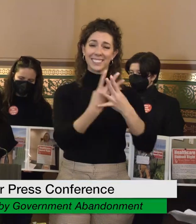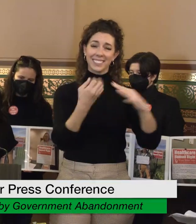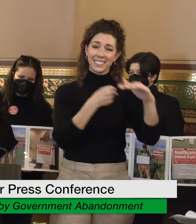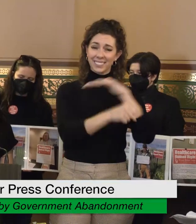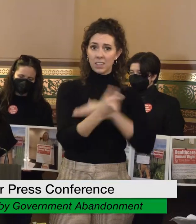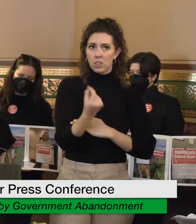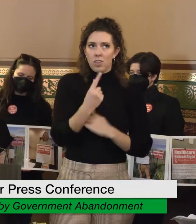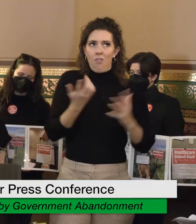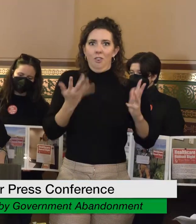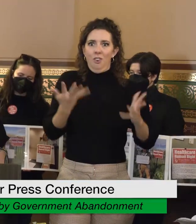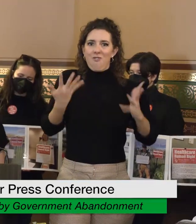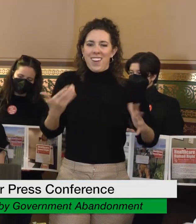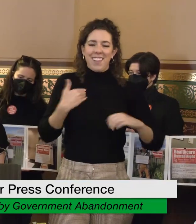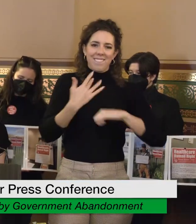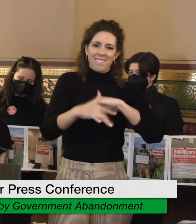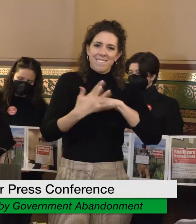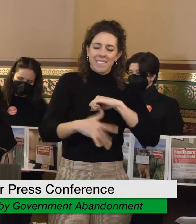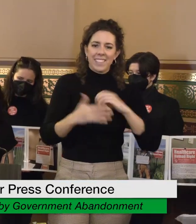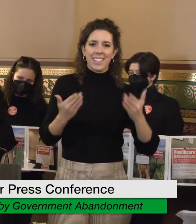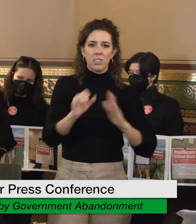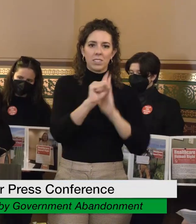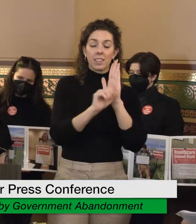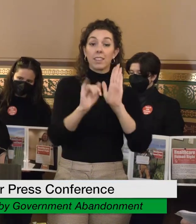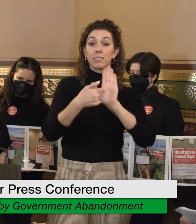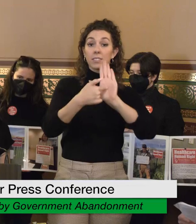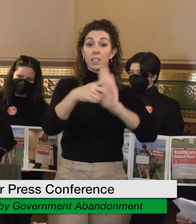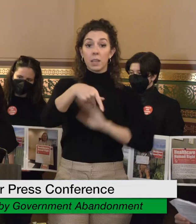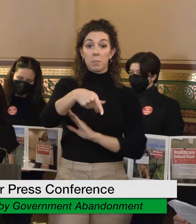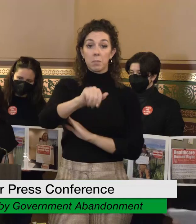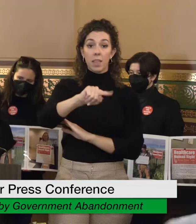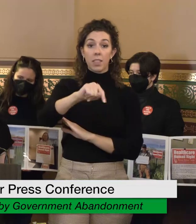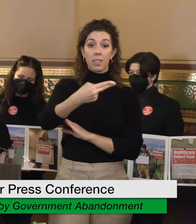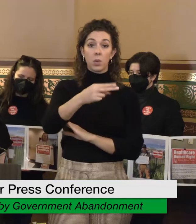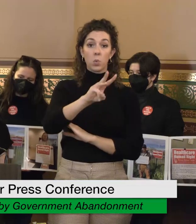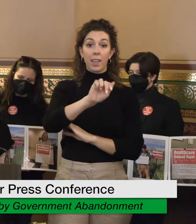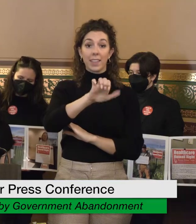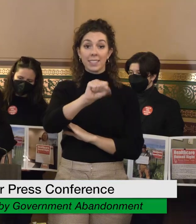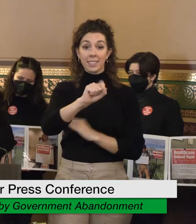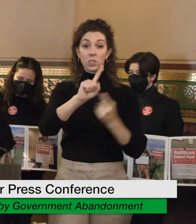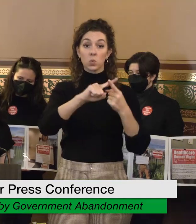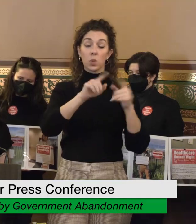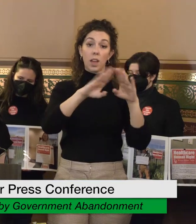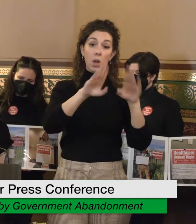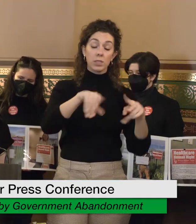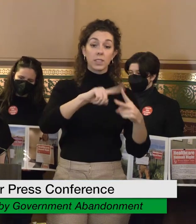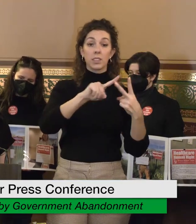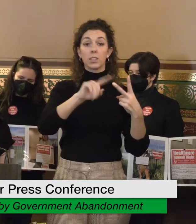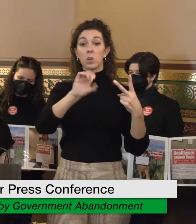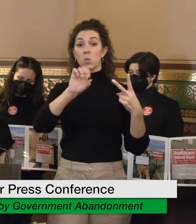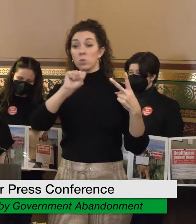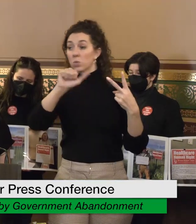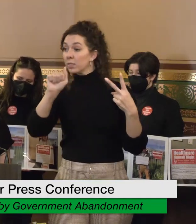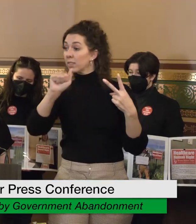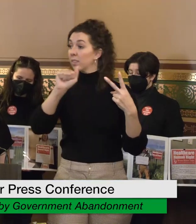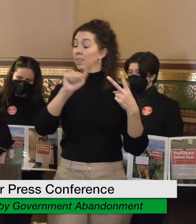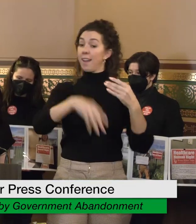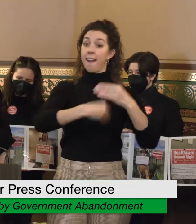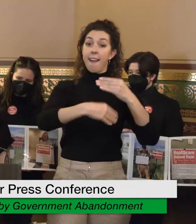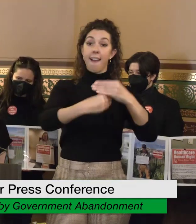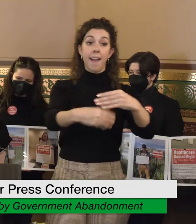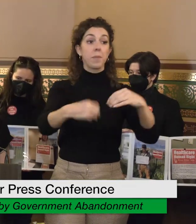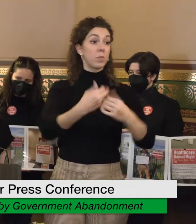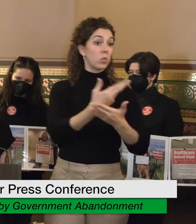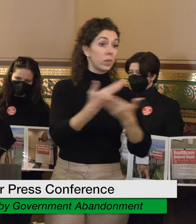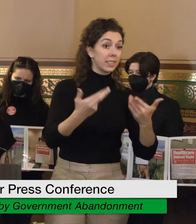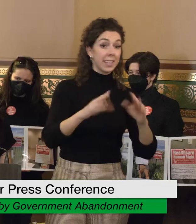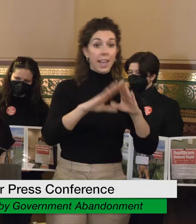already exist in our state. For example, Pathways to Housing, or COSA, expanding those programs, or creating others that offer